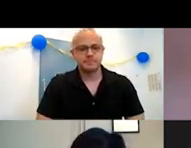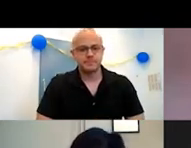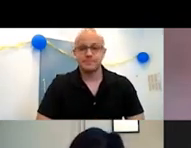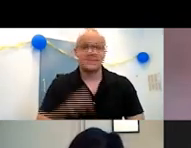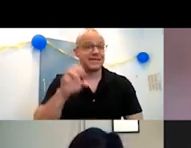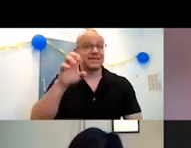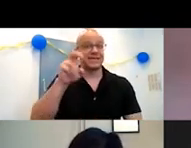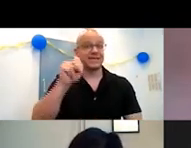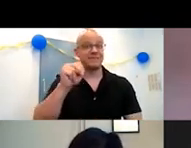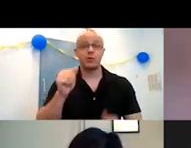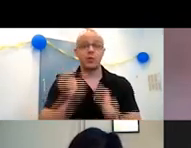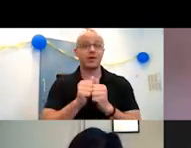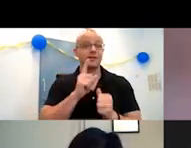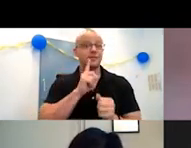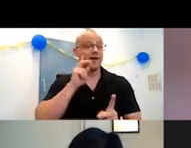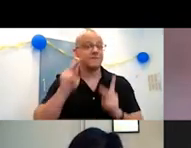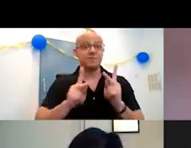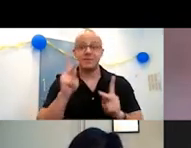wonderful.